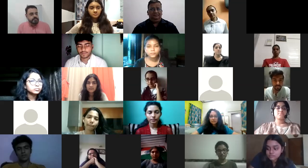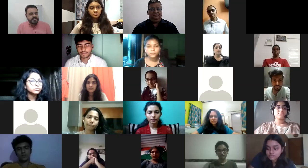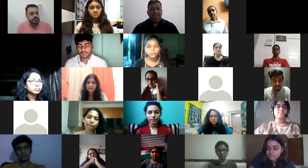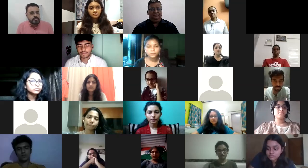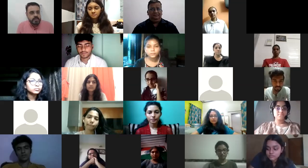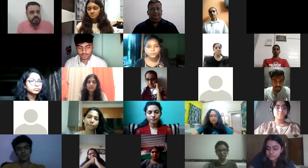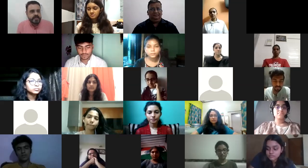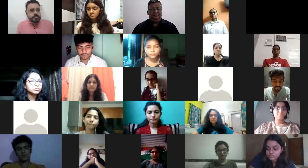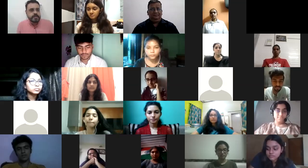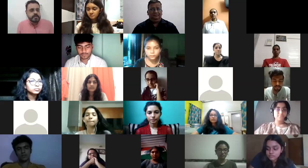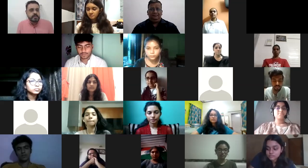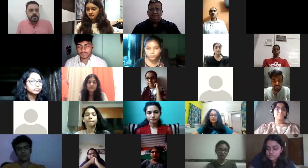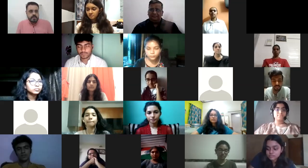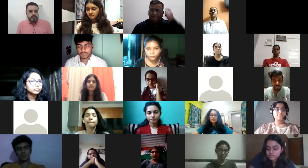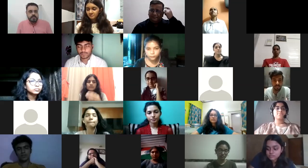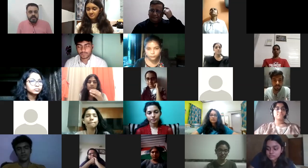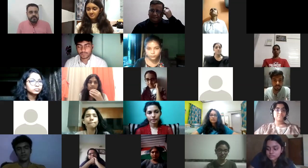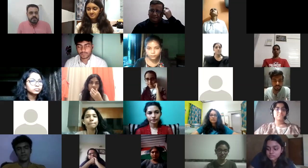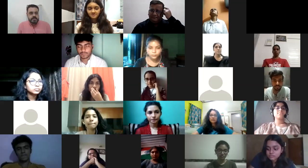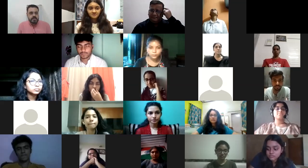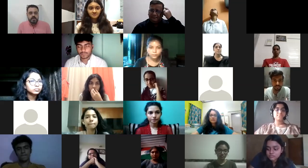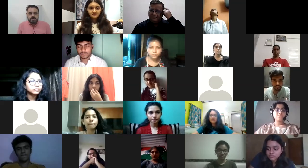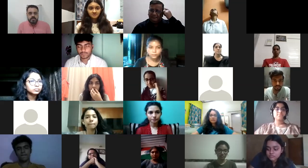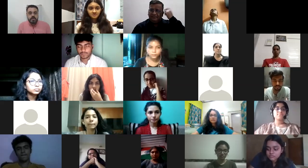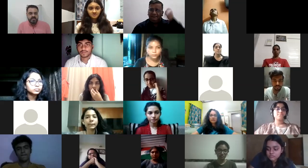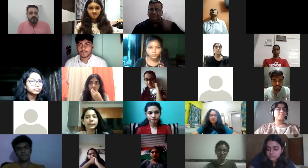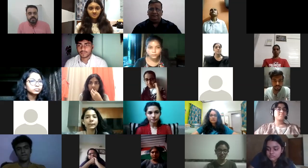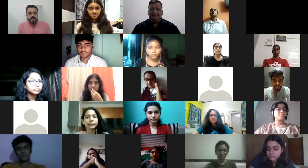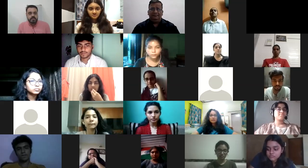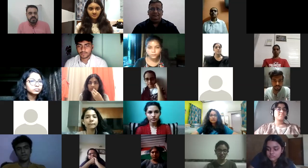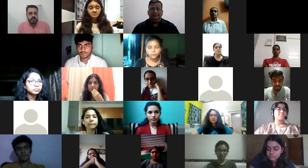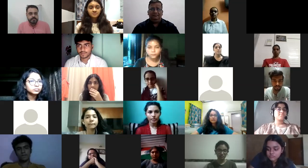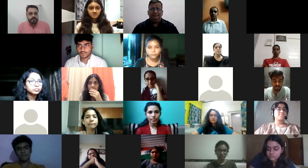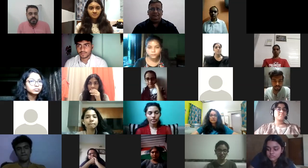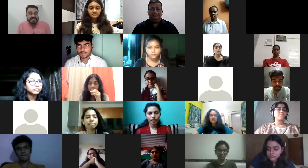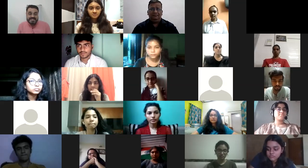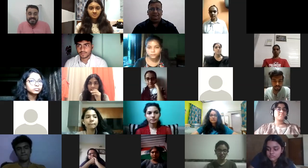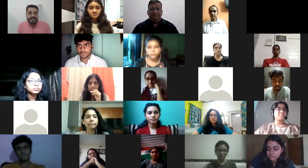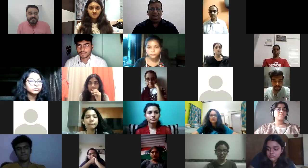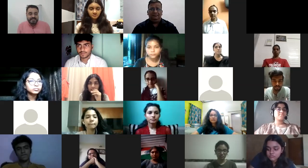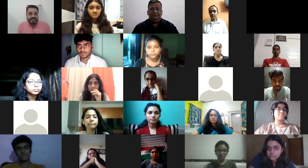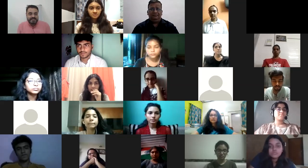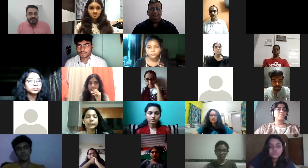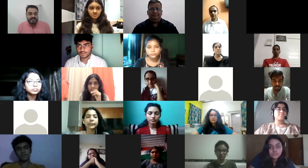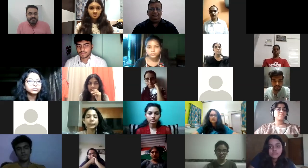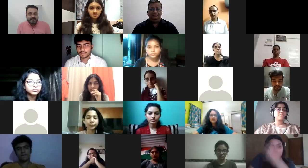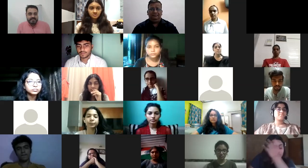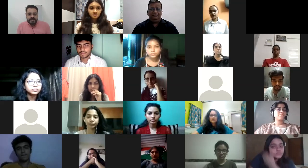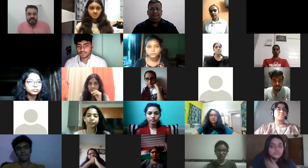you went to maybe KFC or Costa Coffee? Of course, they're closed now. CCD. Have you seen